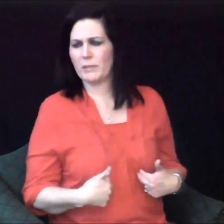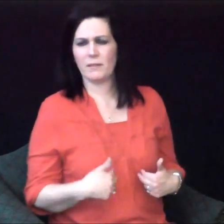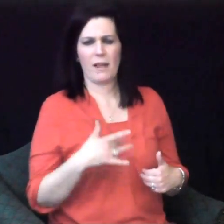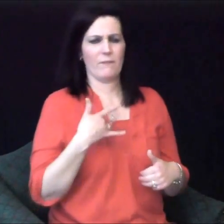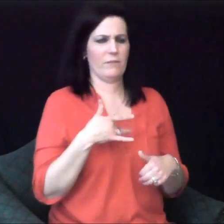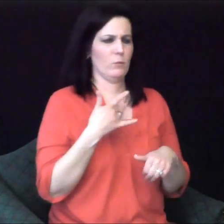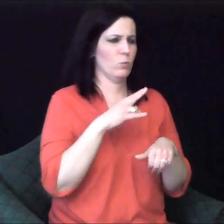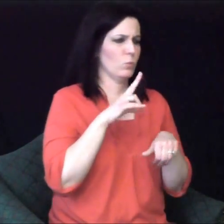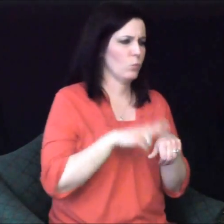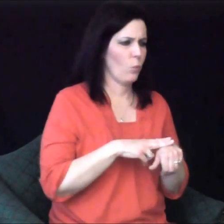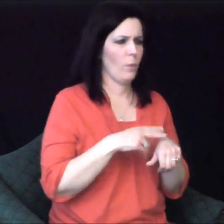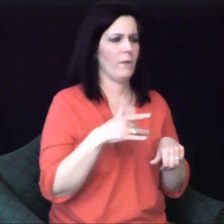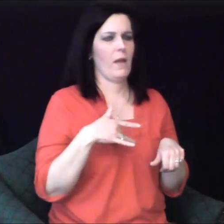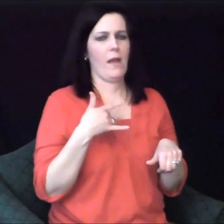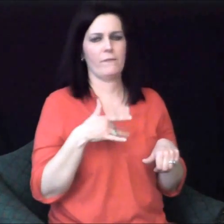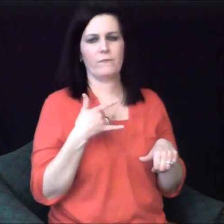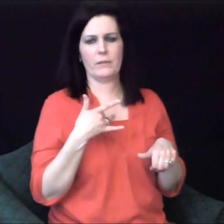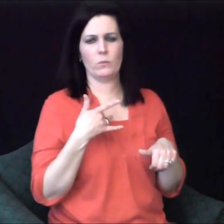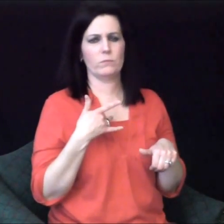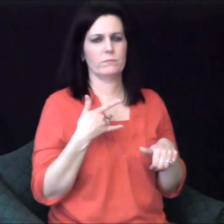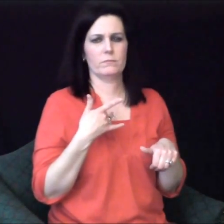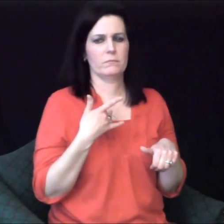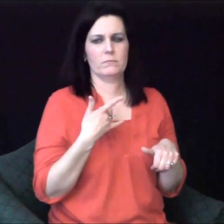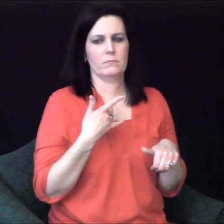I feel human. I feel normal.